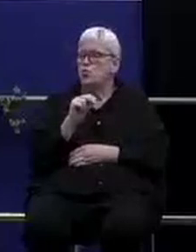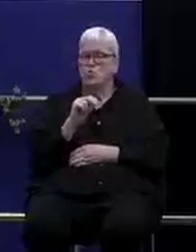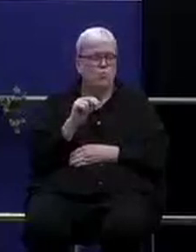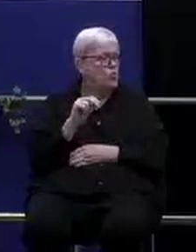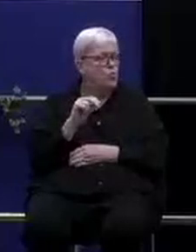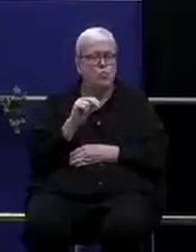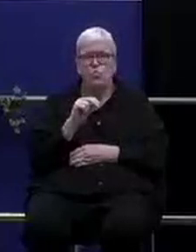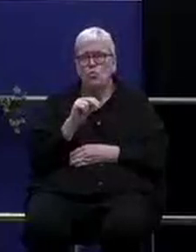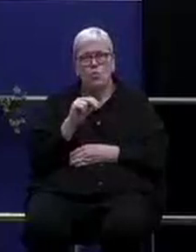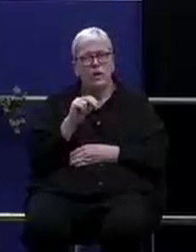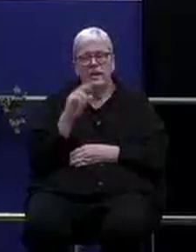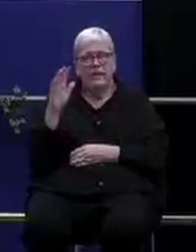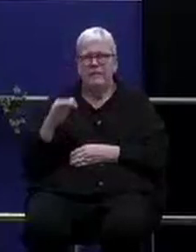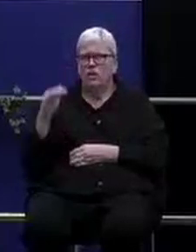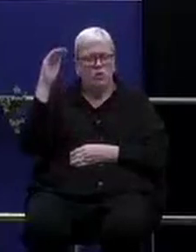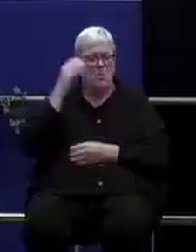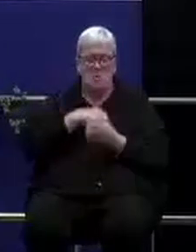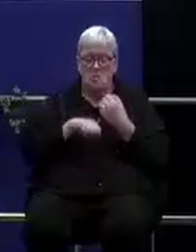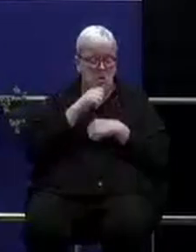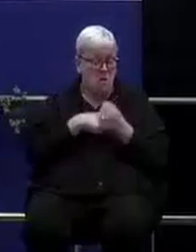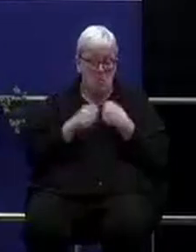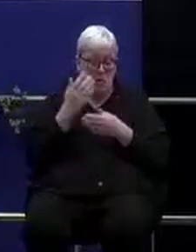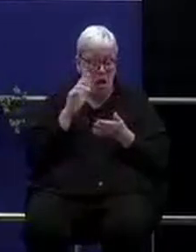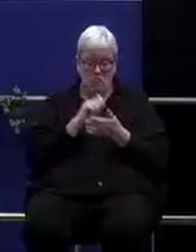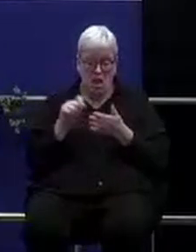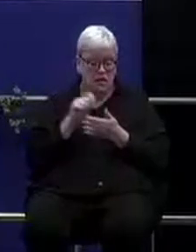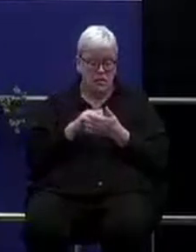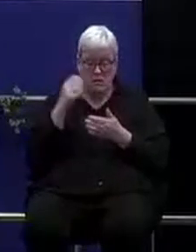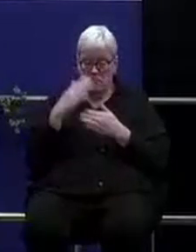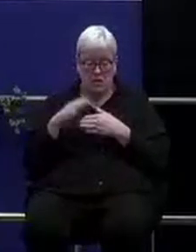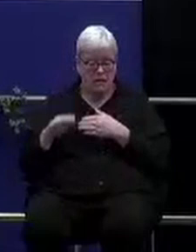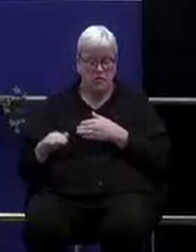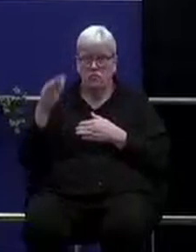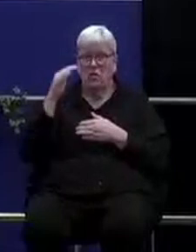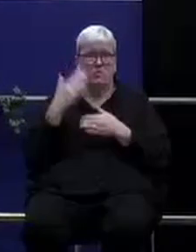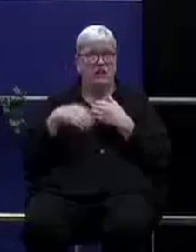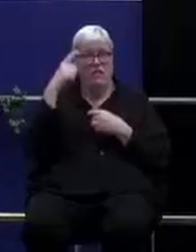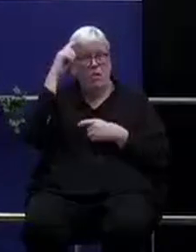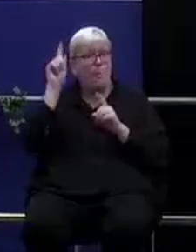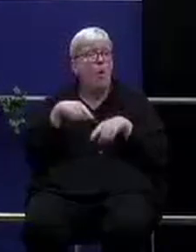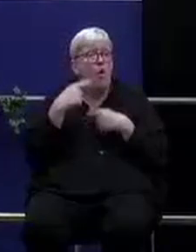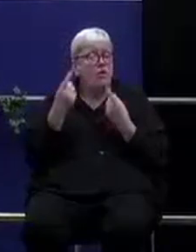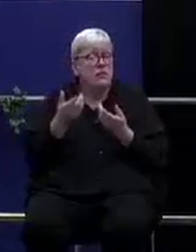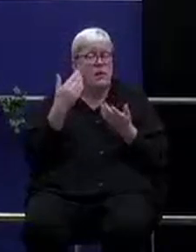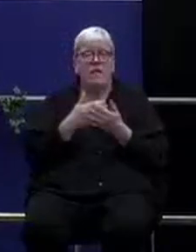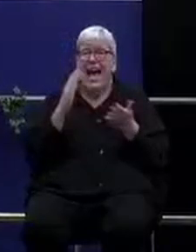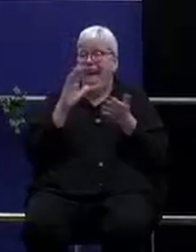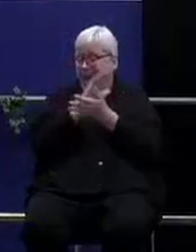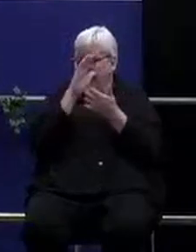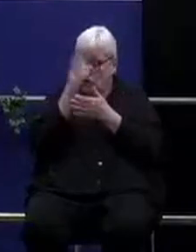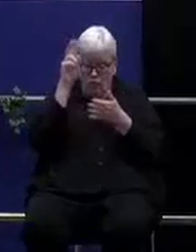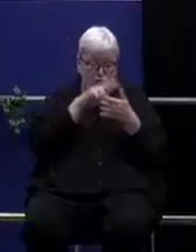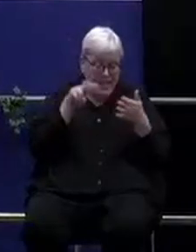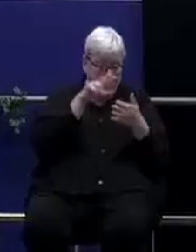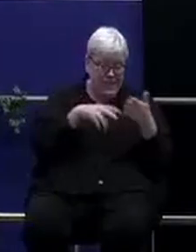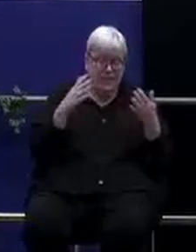mean, I didn't grow up wanting to be a writer or thinking that was a possibility. I enjoyed books. I loved